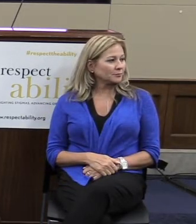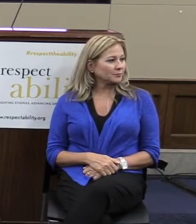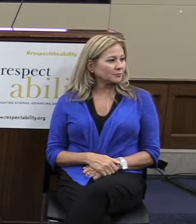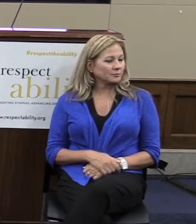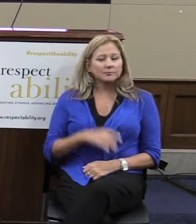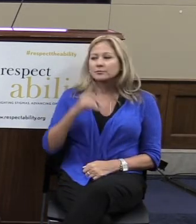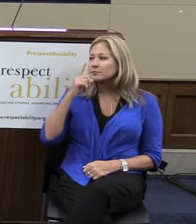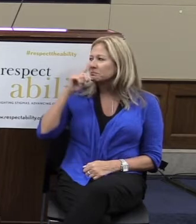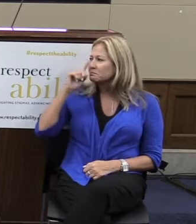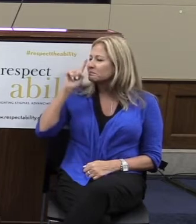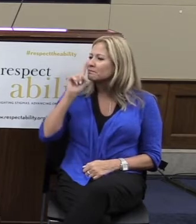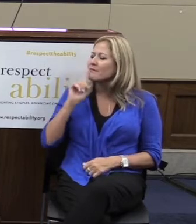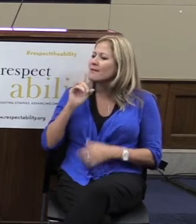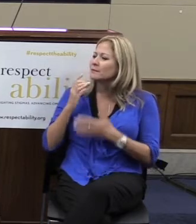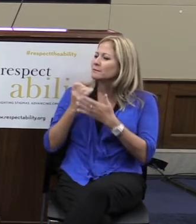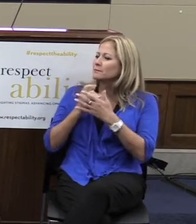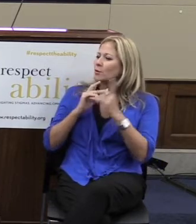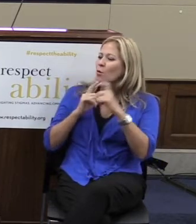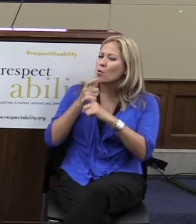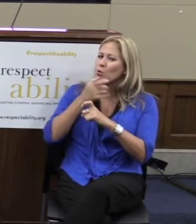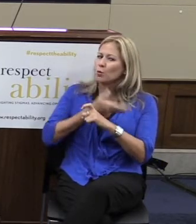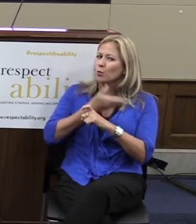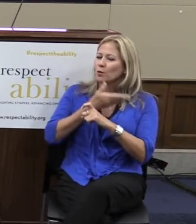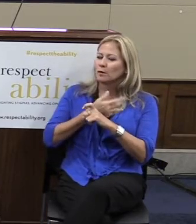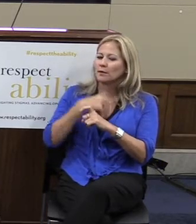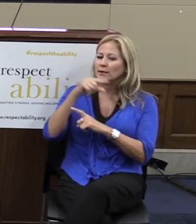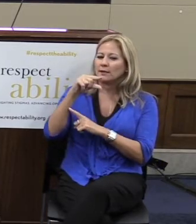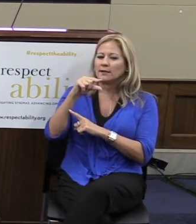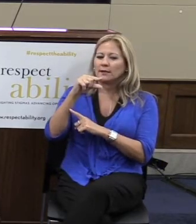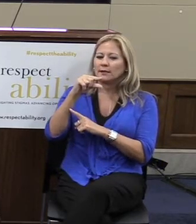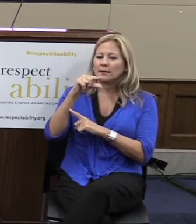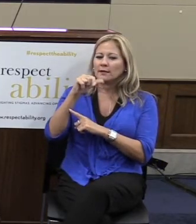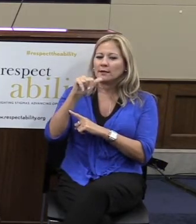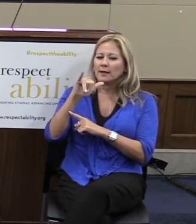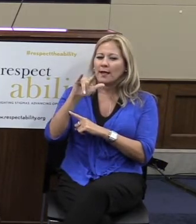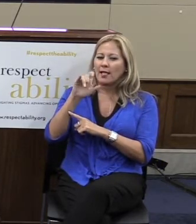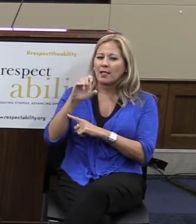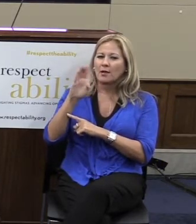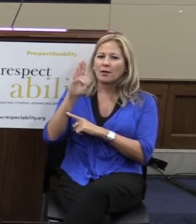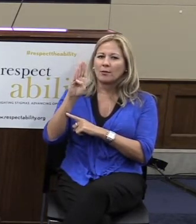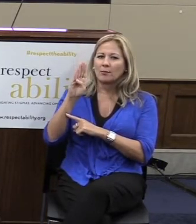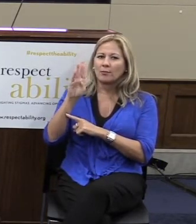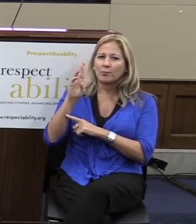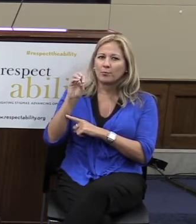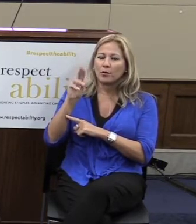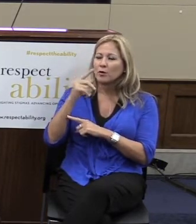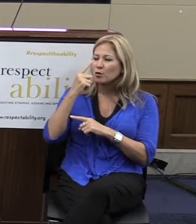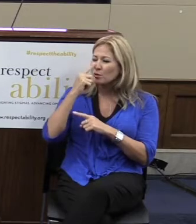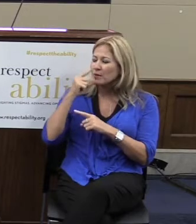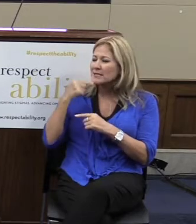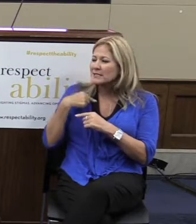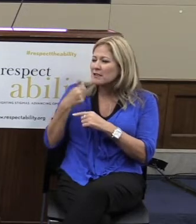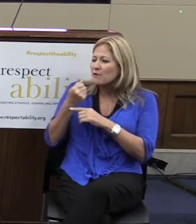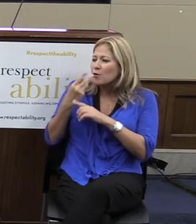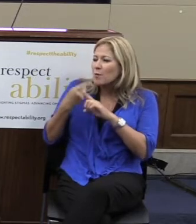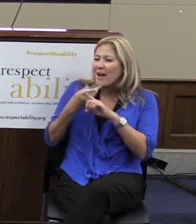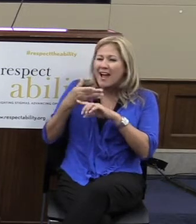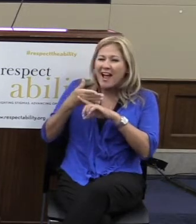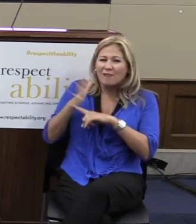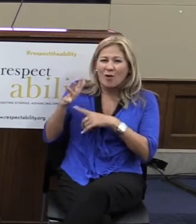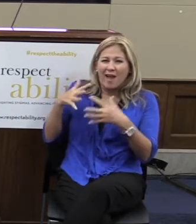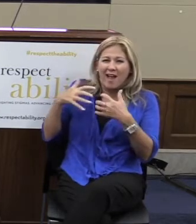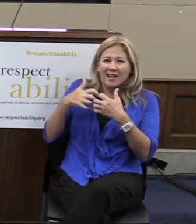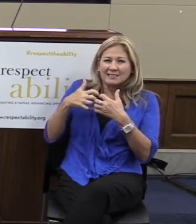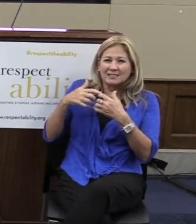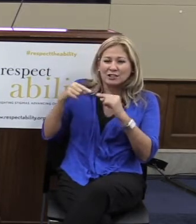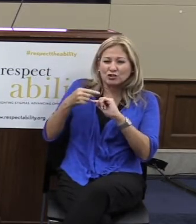Can you talk about the couple? Oh, I'm Dale Brown. Can you talk about the couple months after your injury? And I'd like to hear two things.